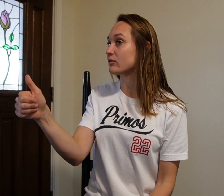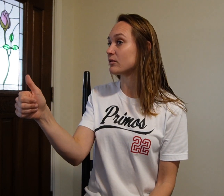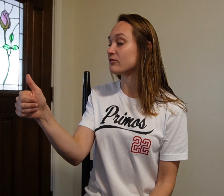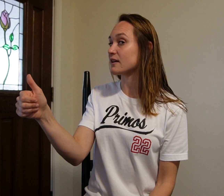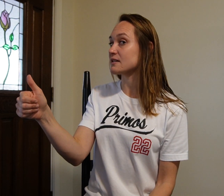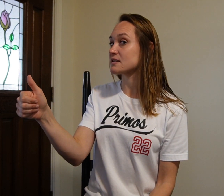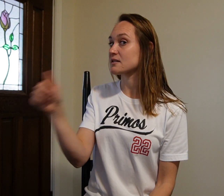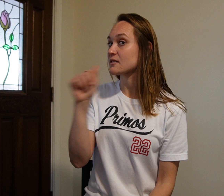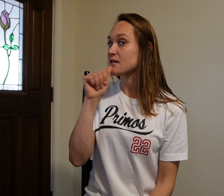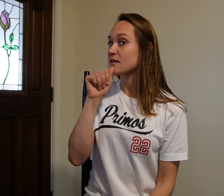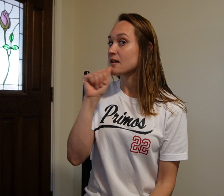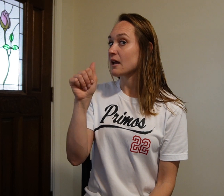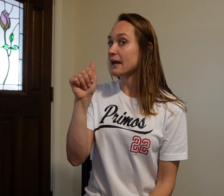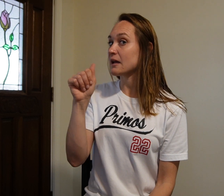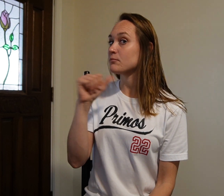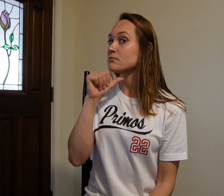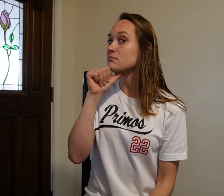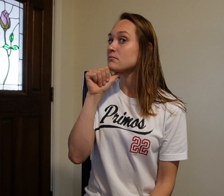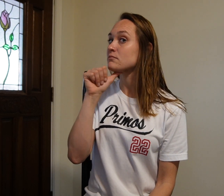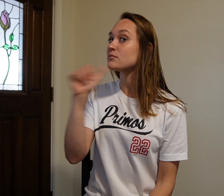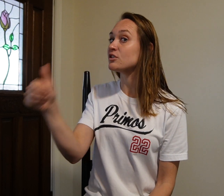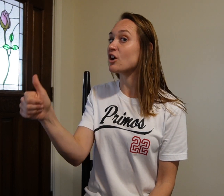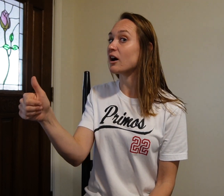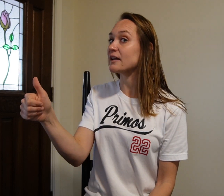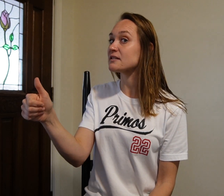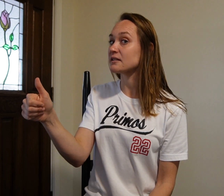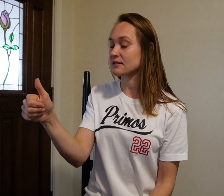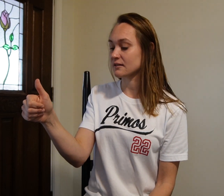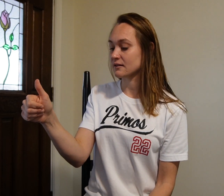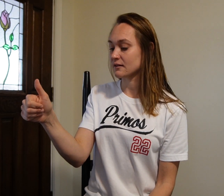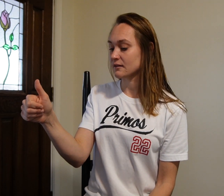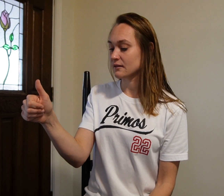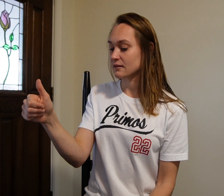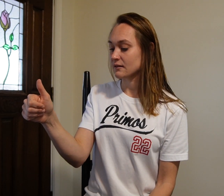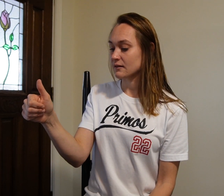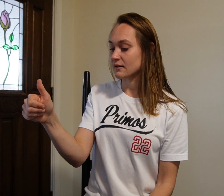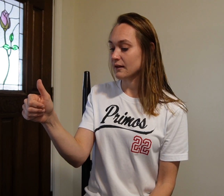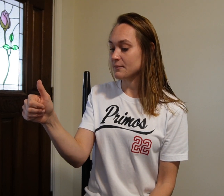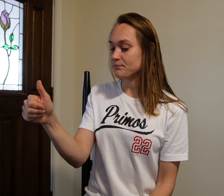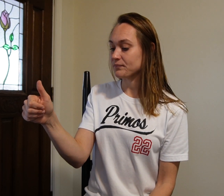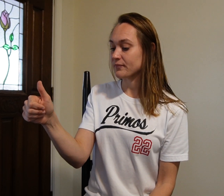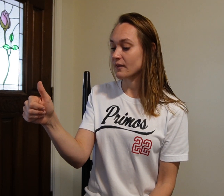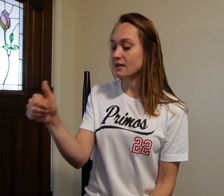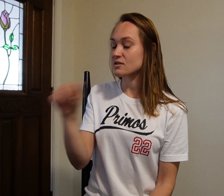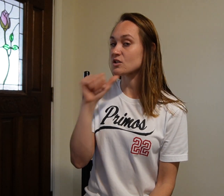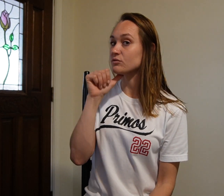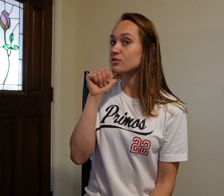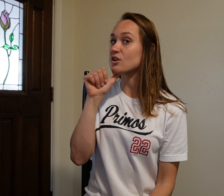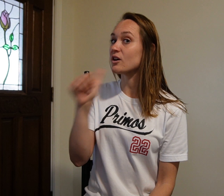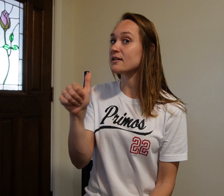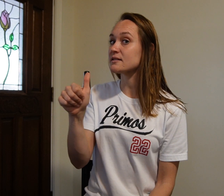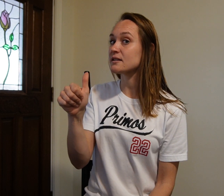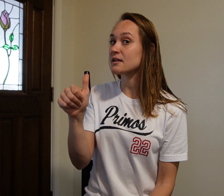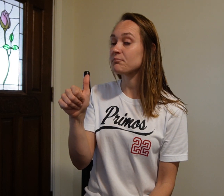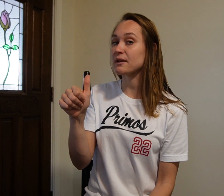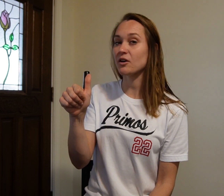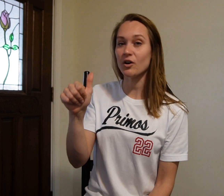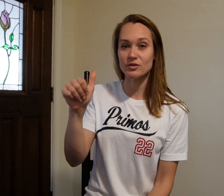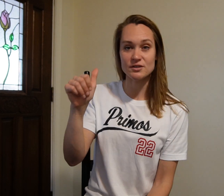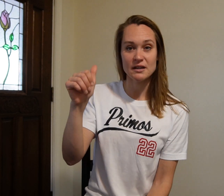your face. Am, not. Okay? So not because.